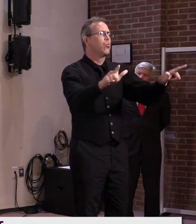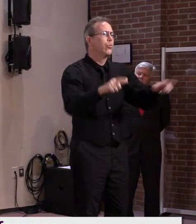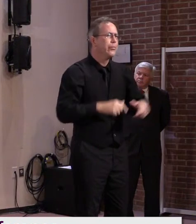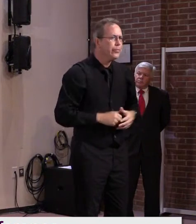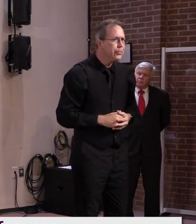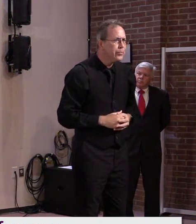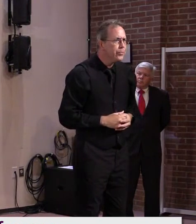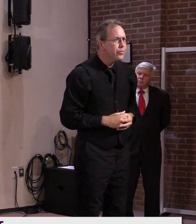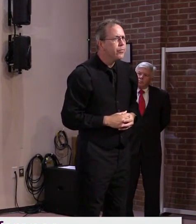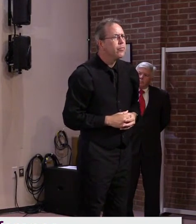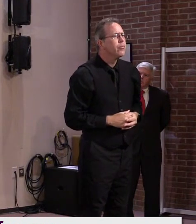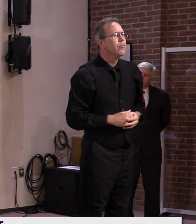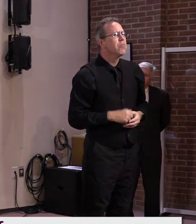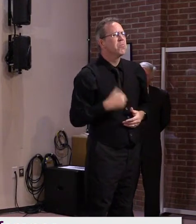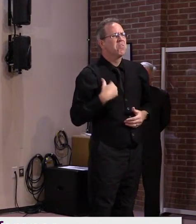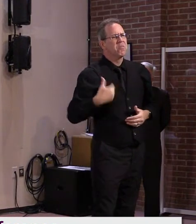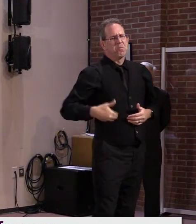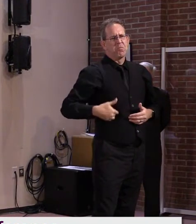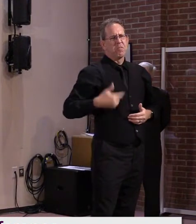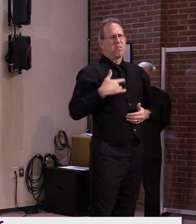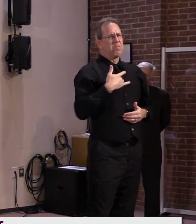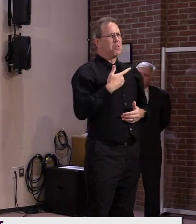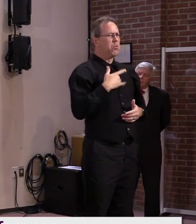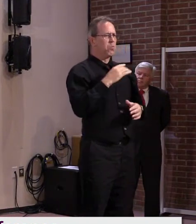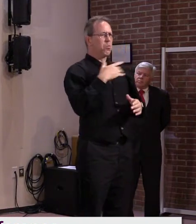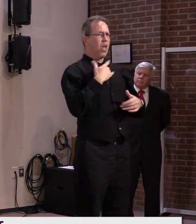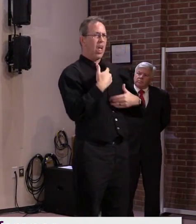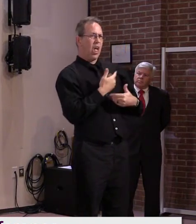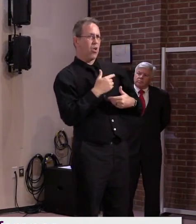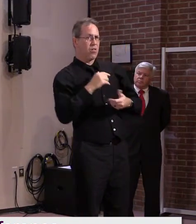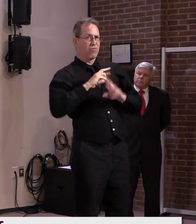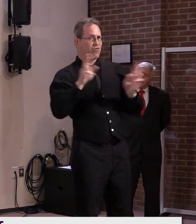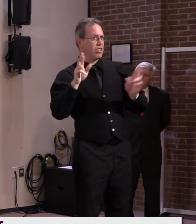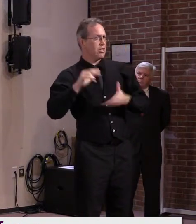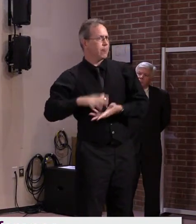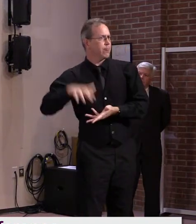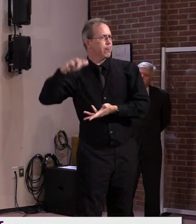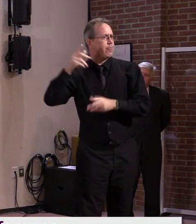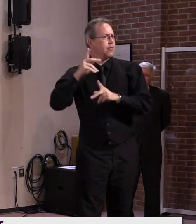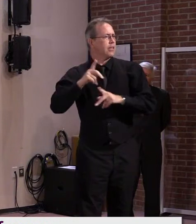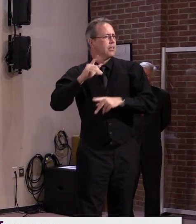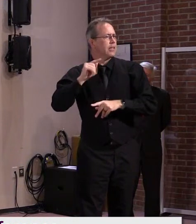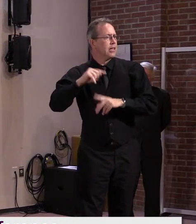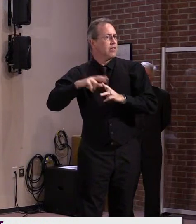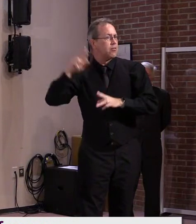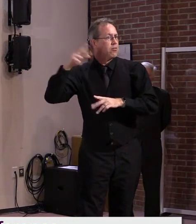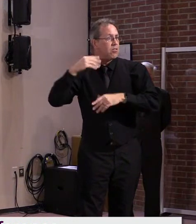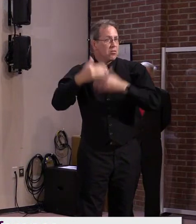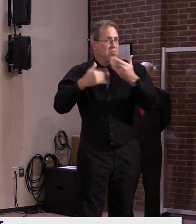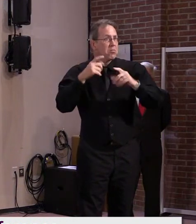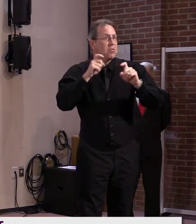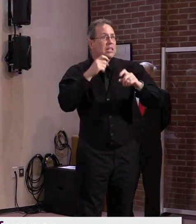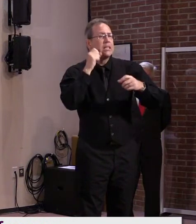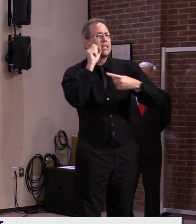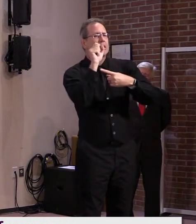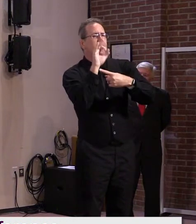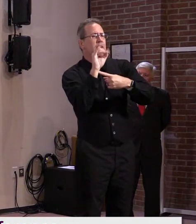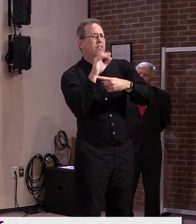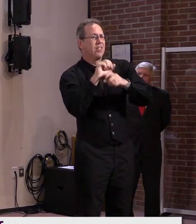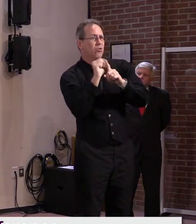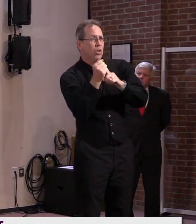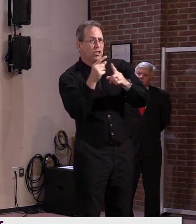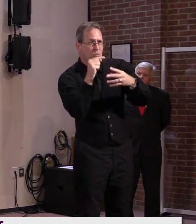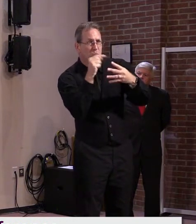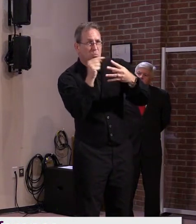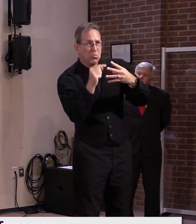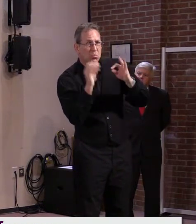kits on hand to respond to a range of scenarios that might emerge. All of these testing programs will be